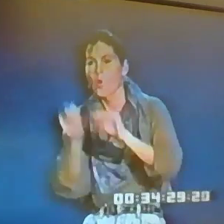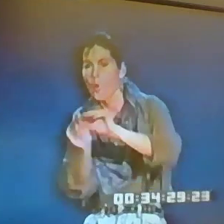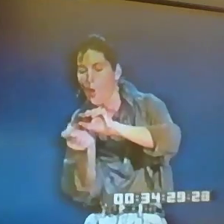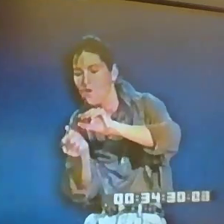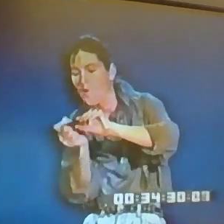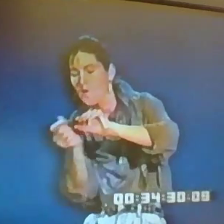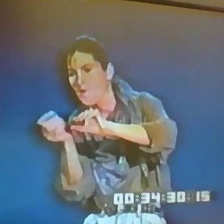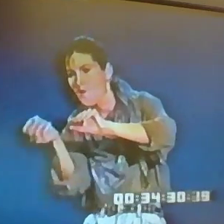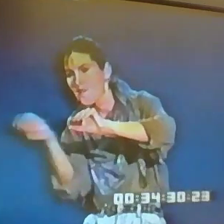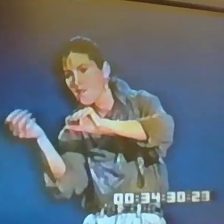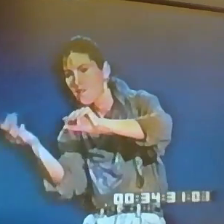and slice it